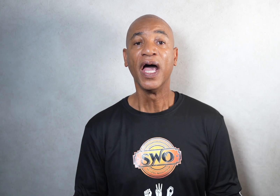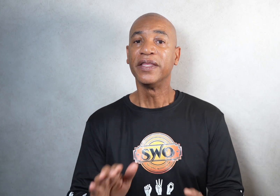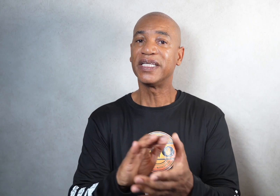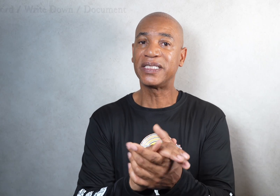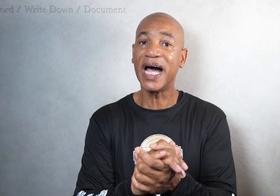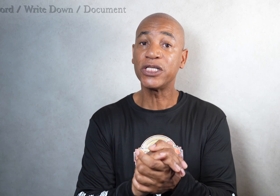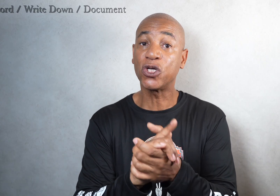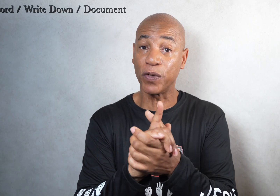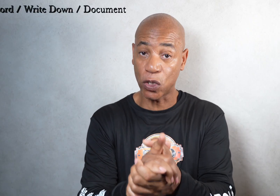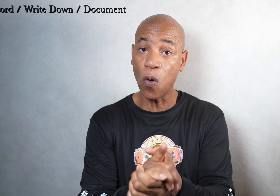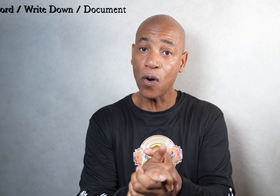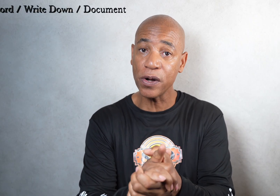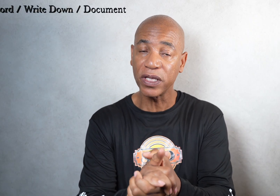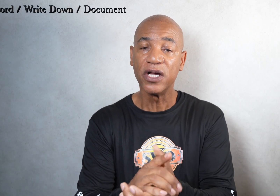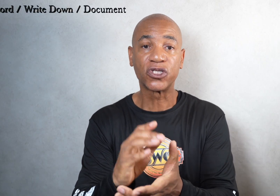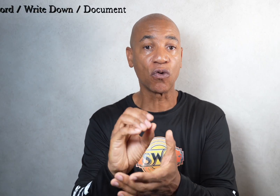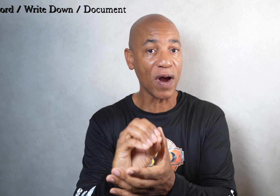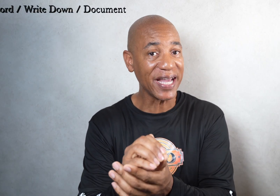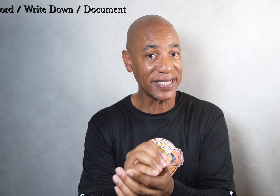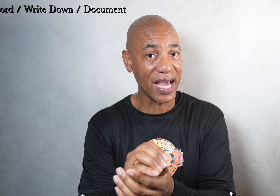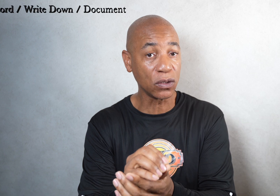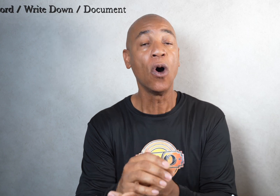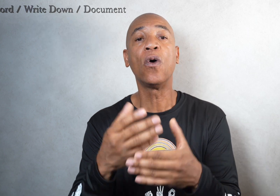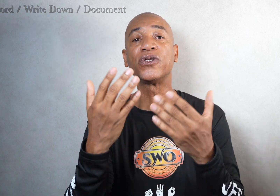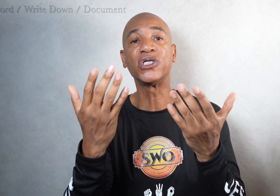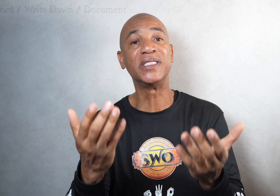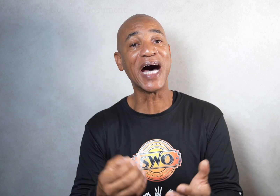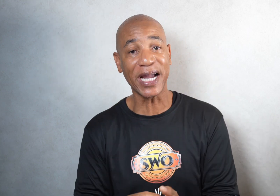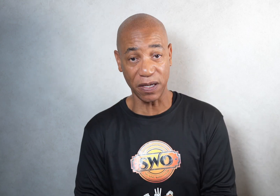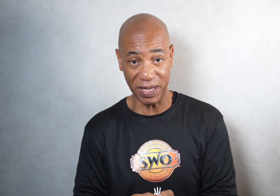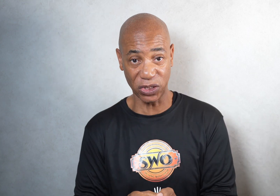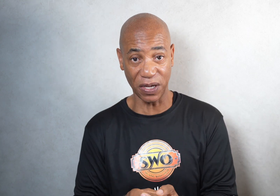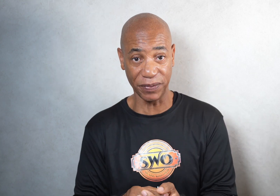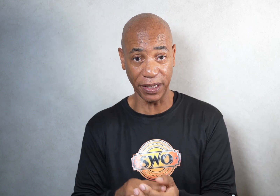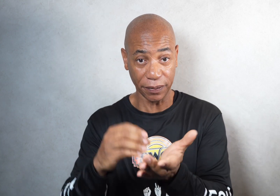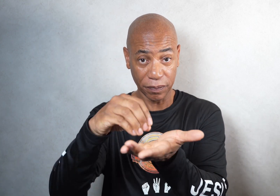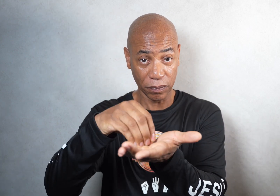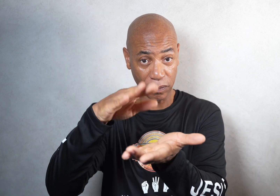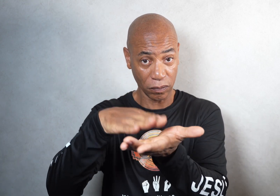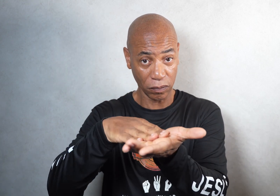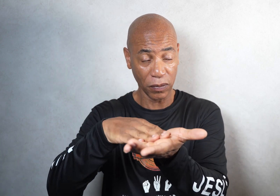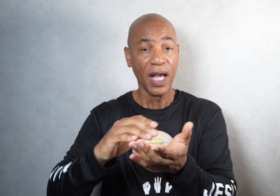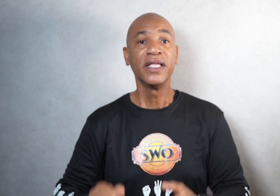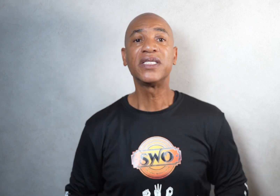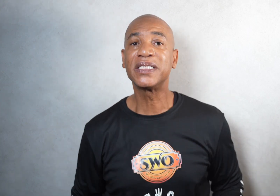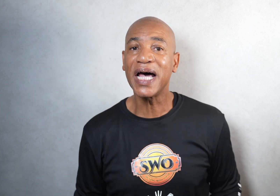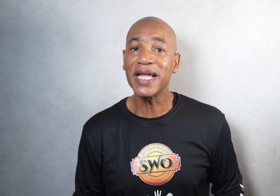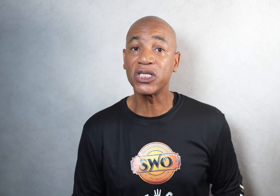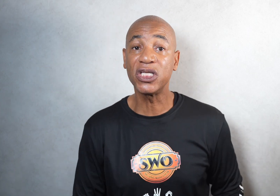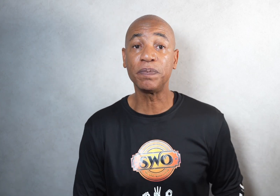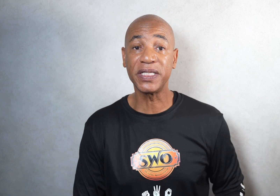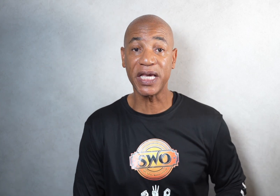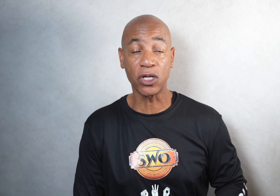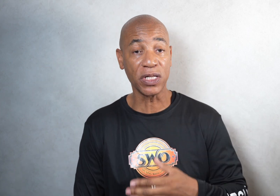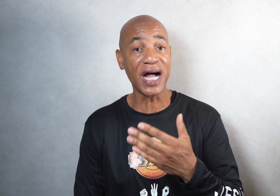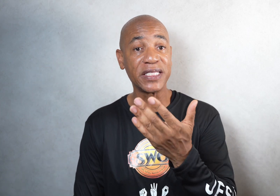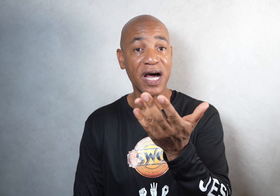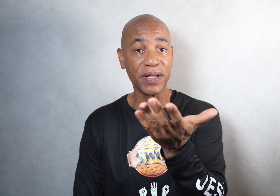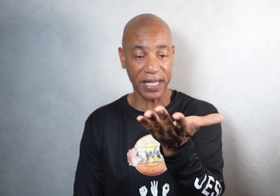The sign to record, to write down, or to document something. To sign is simply take your non-dominant